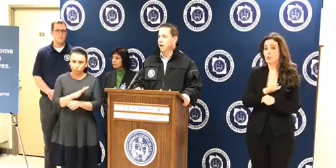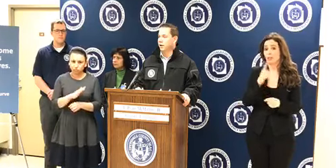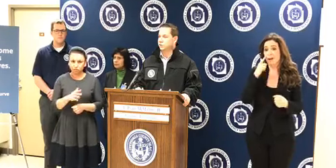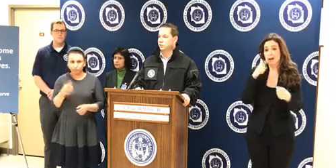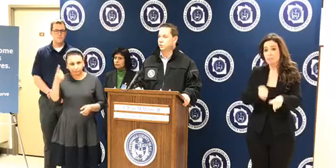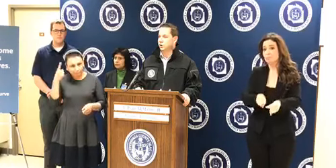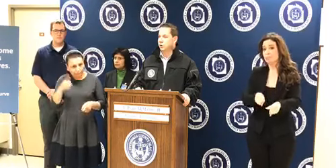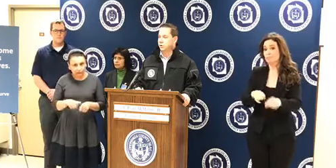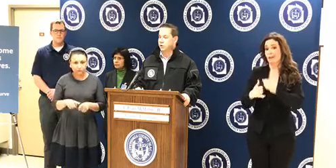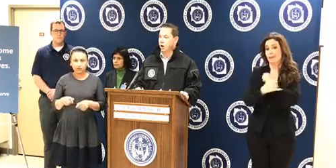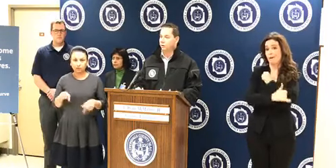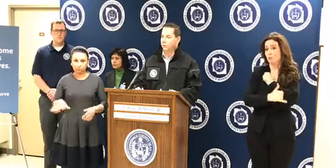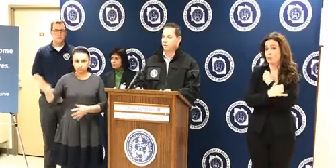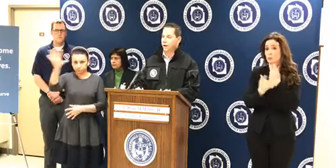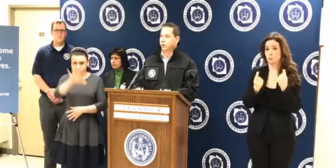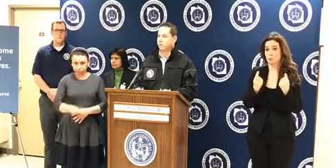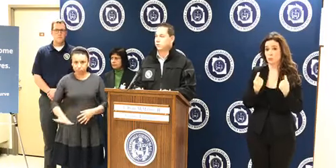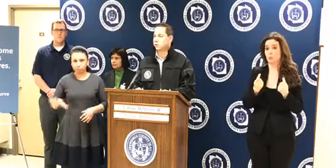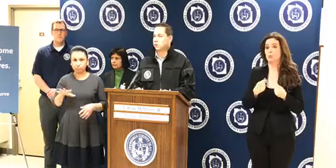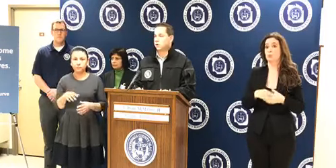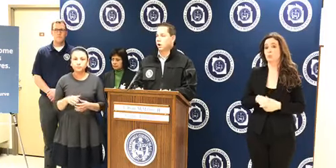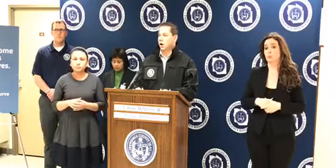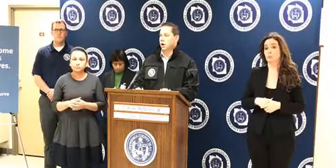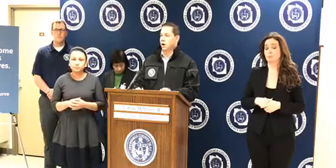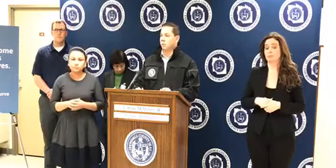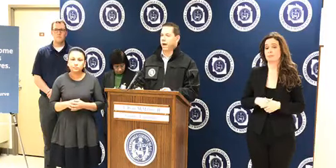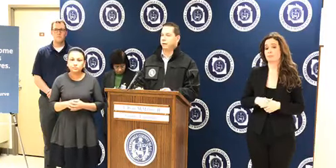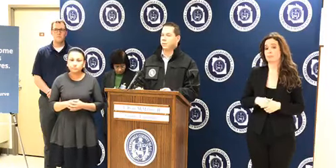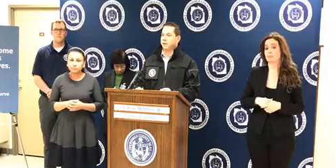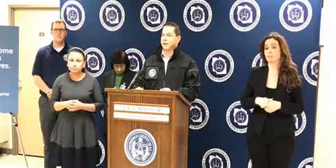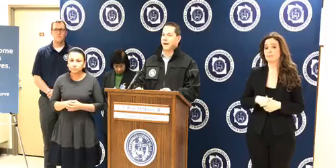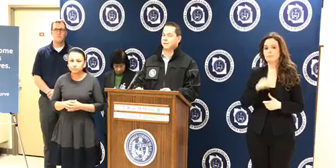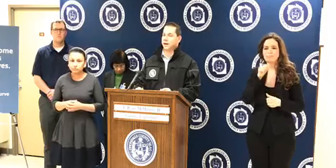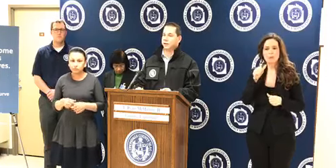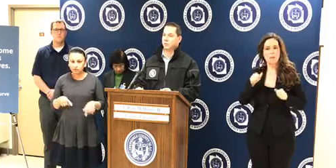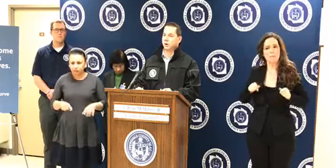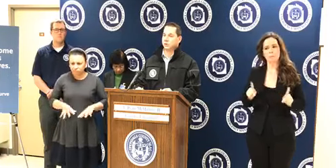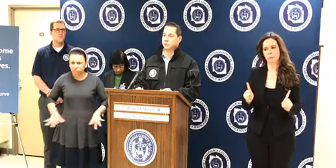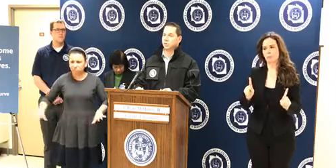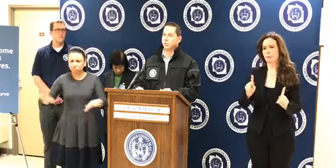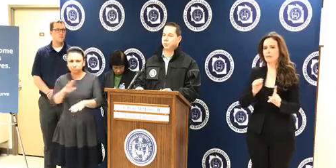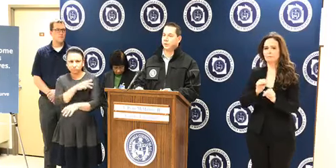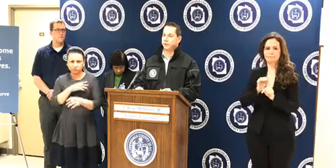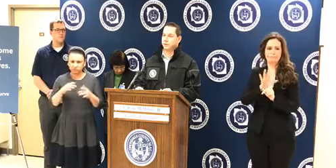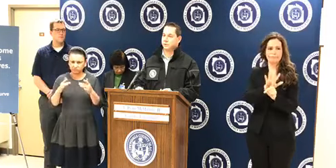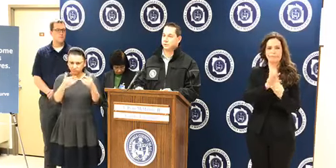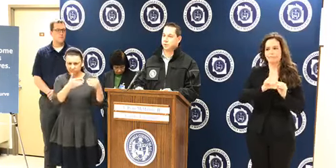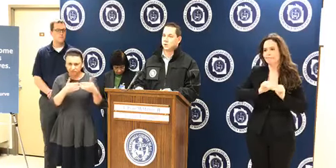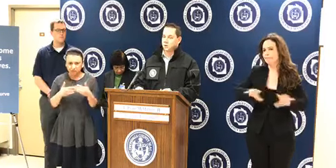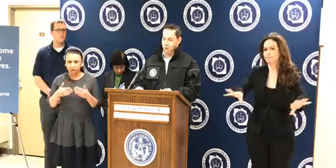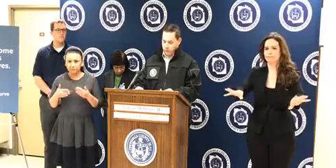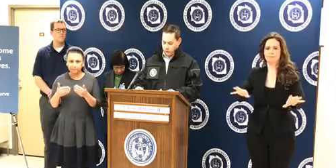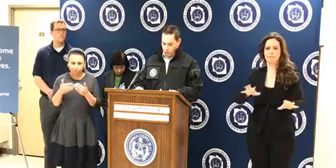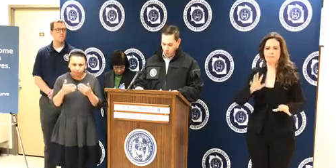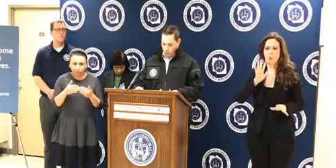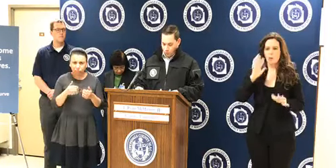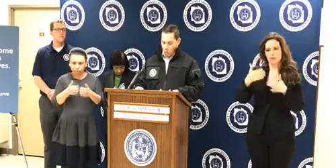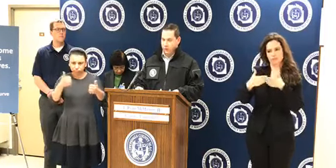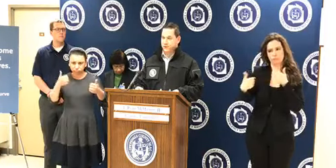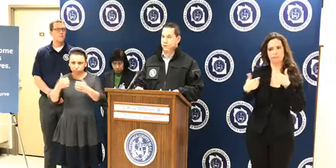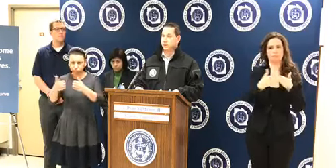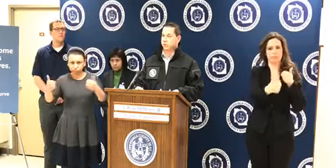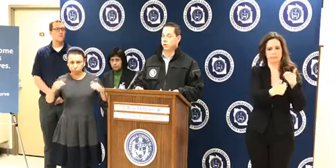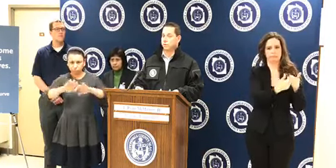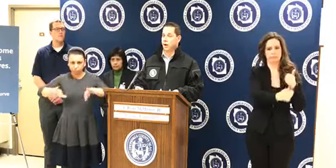are trying to starve the virus by limiting contact amongst human beings. And so we